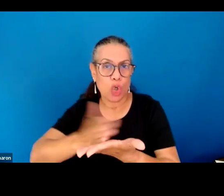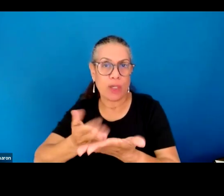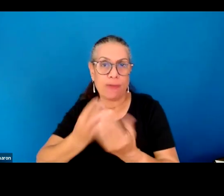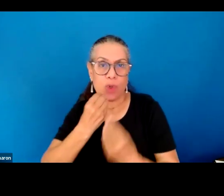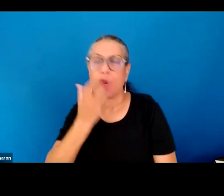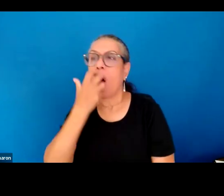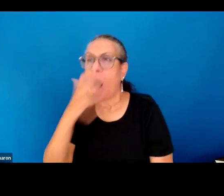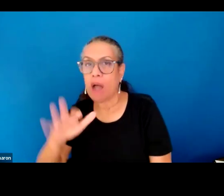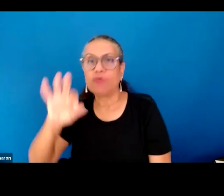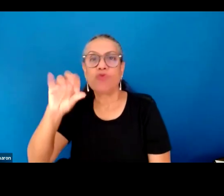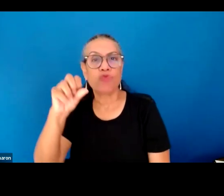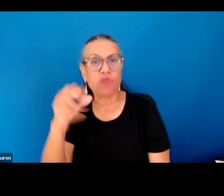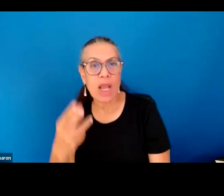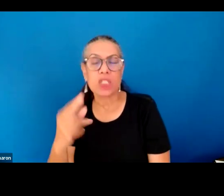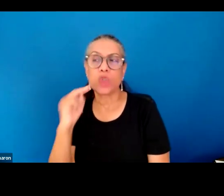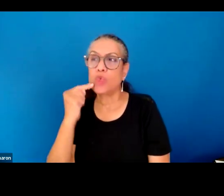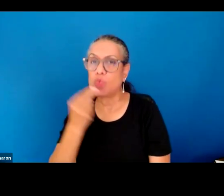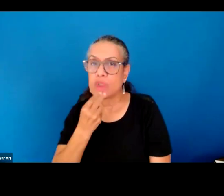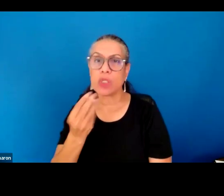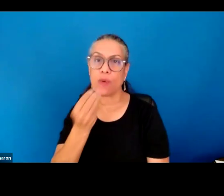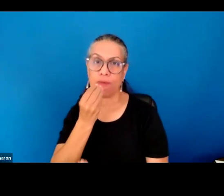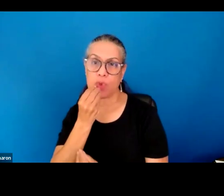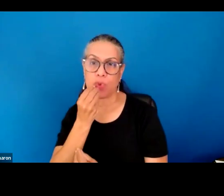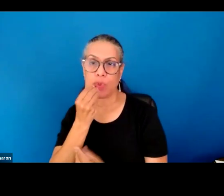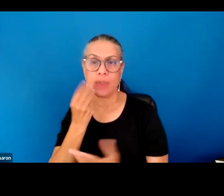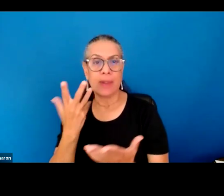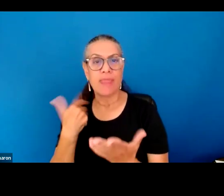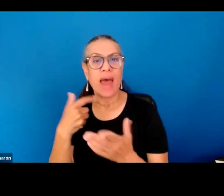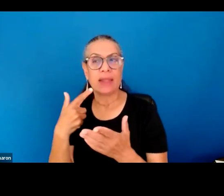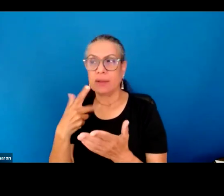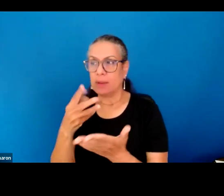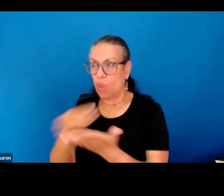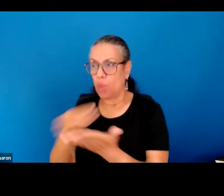hot, fresh, nutritional food that is sourced locally.